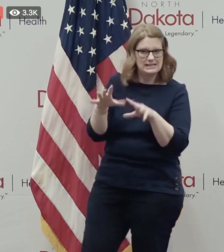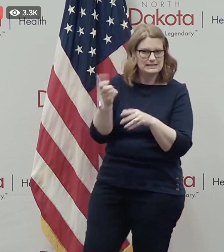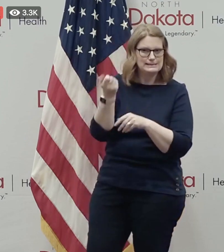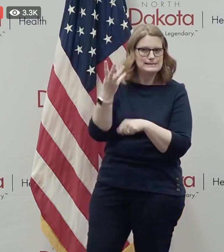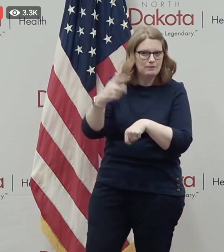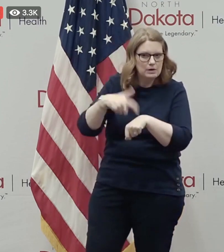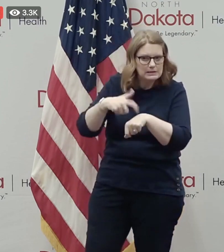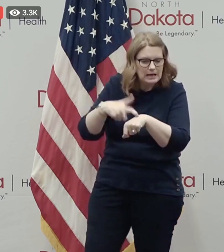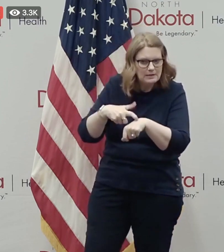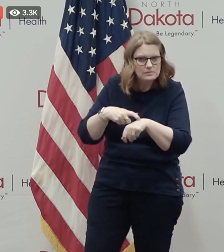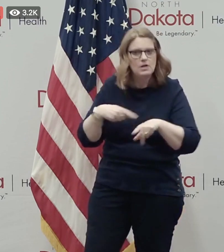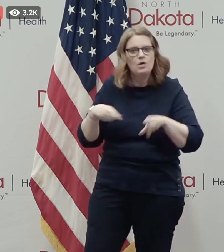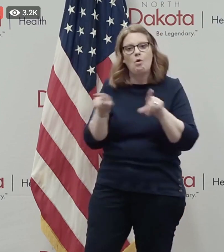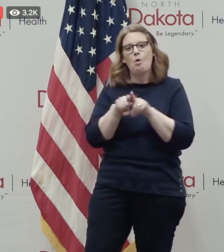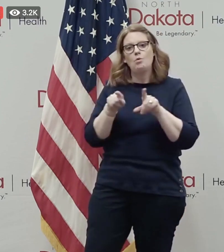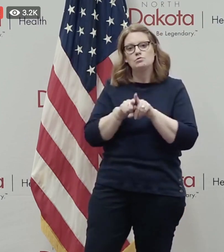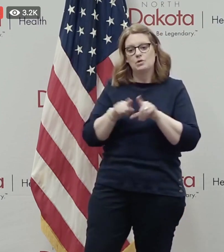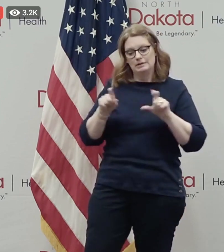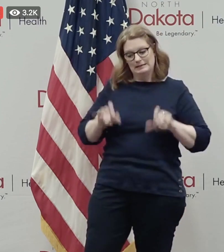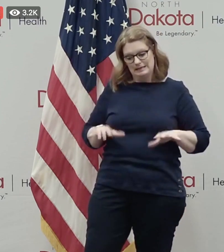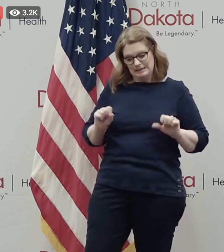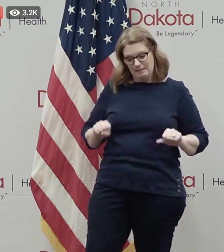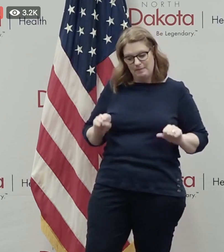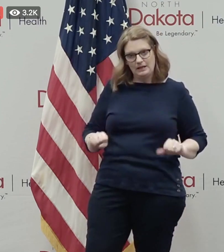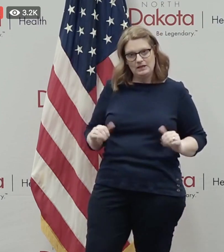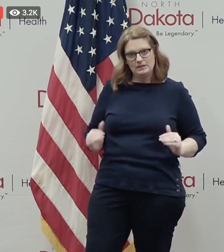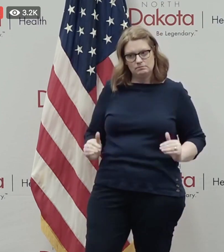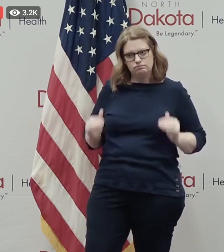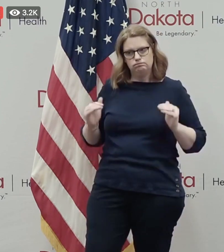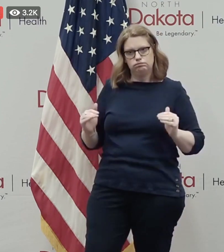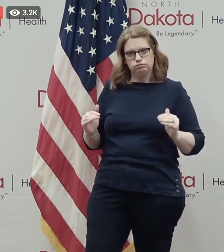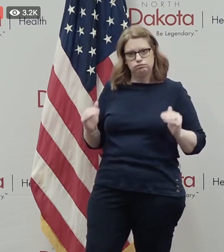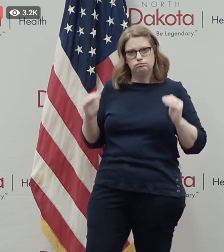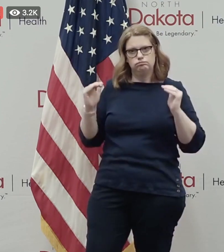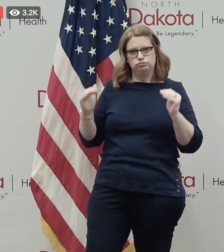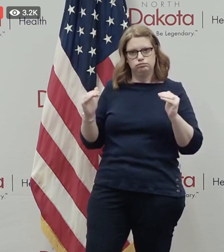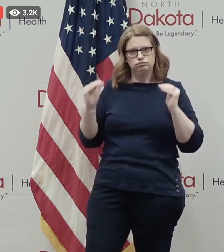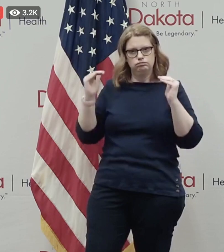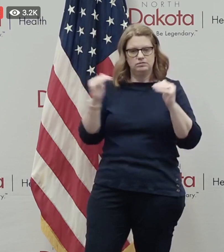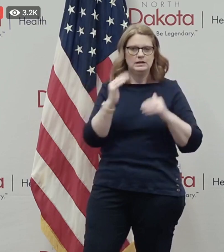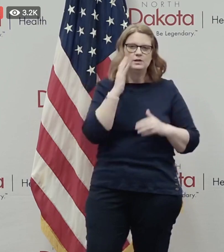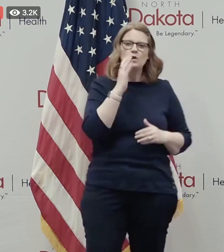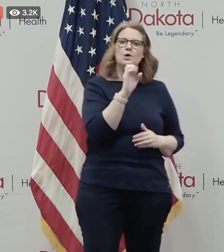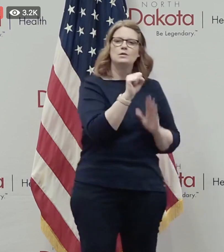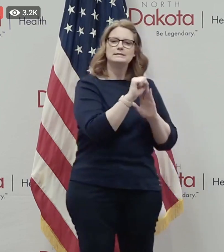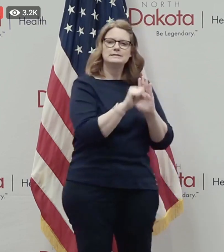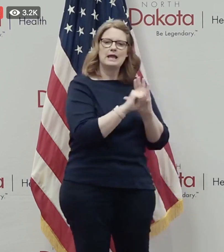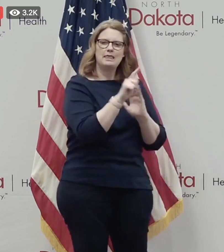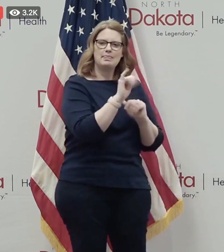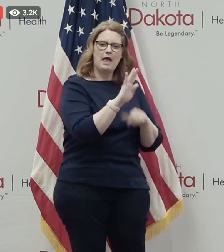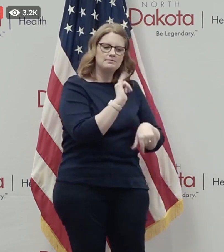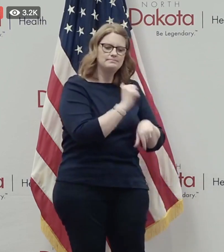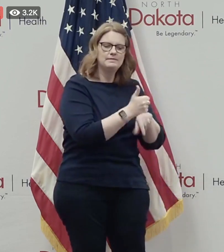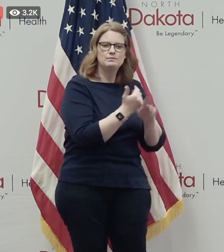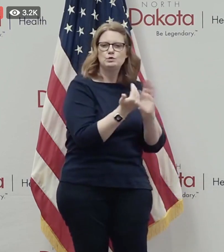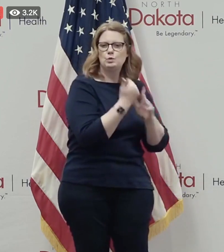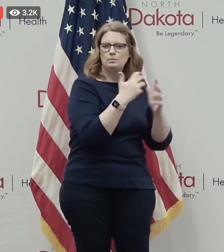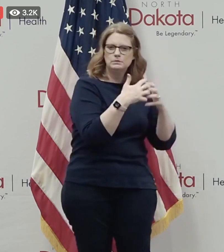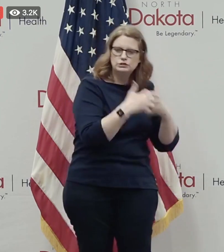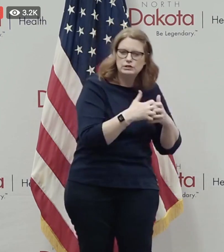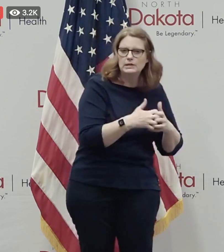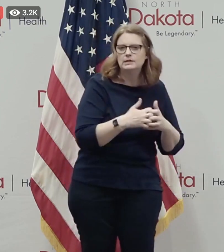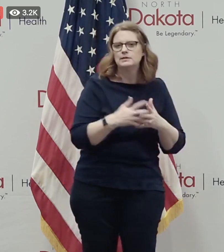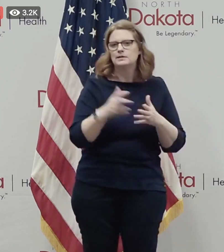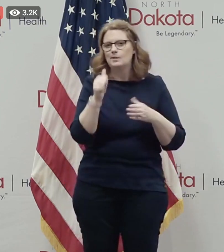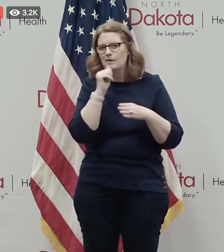once. And we've got our testing capacity that's growing with new machines coming on at the state lab and new partnerships. We feel very confident about